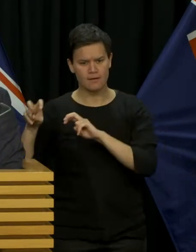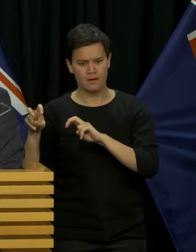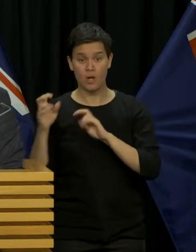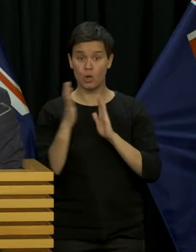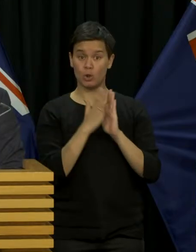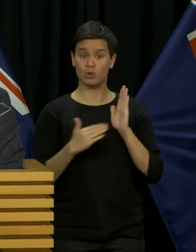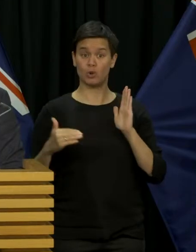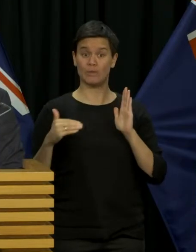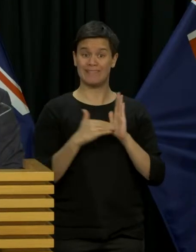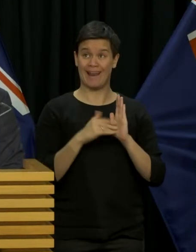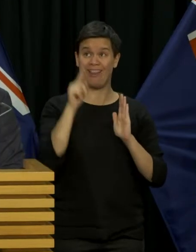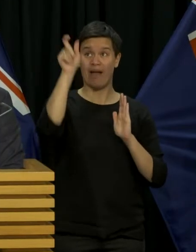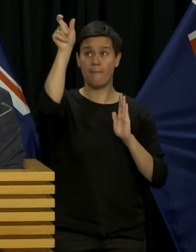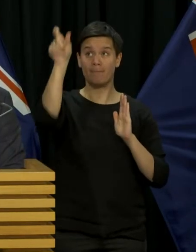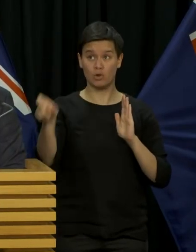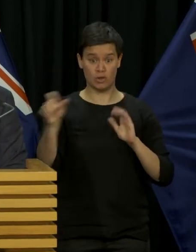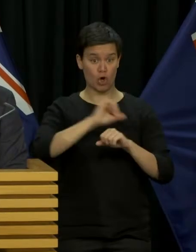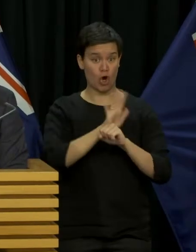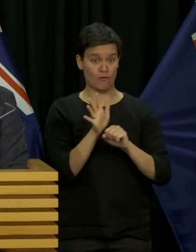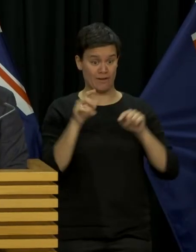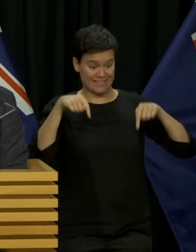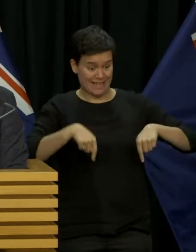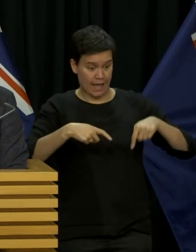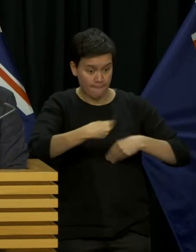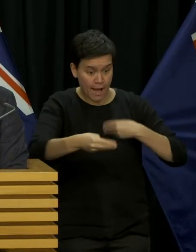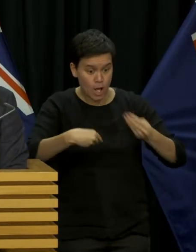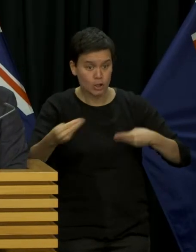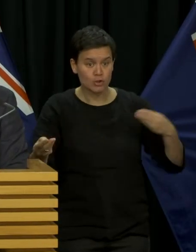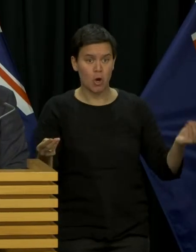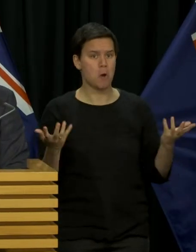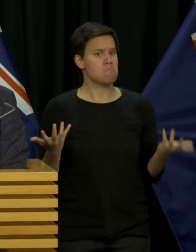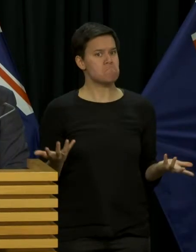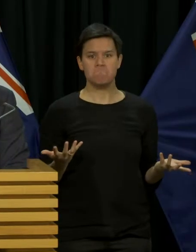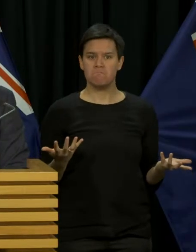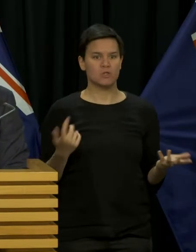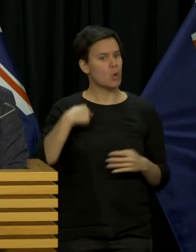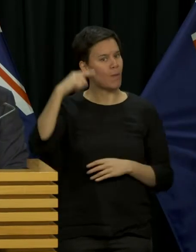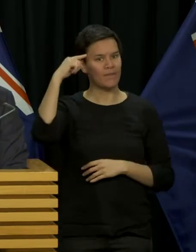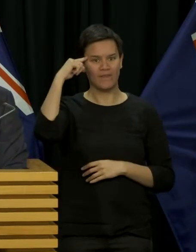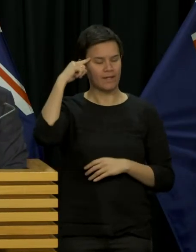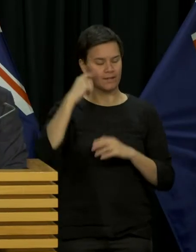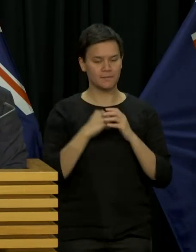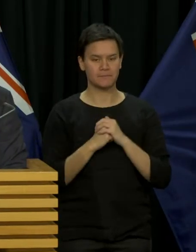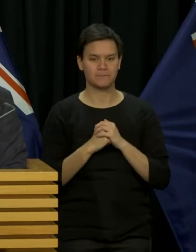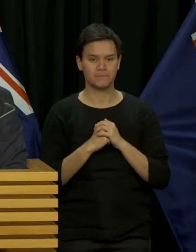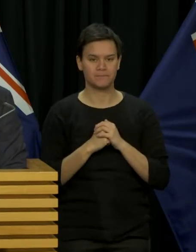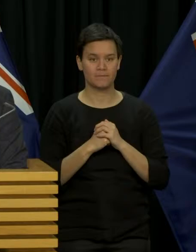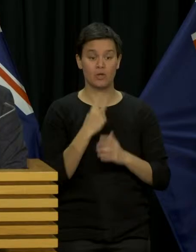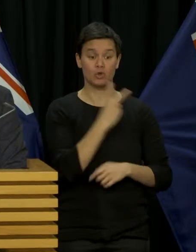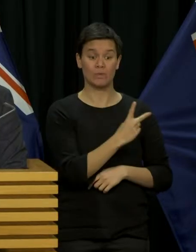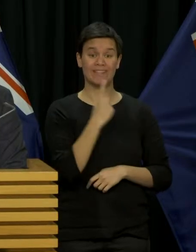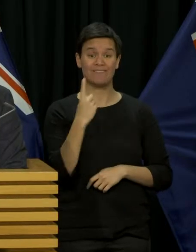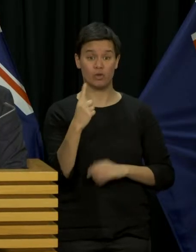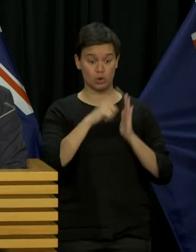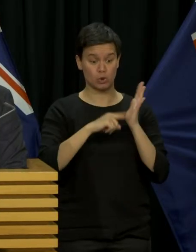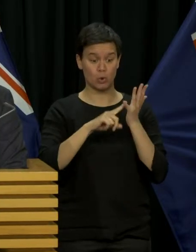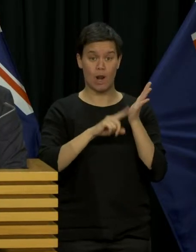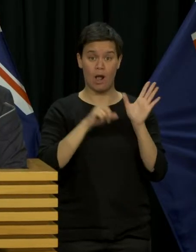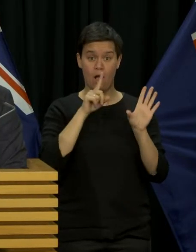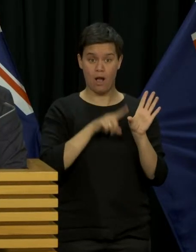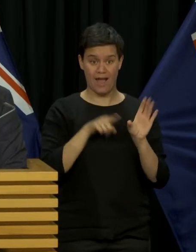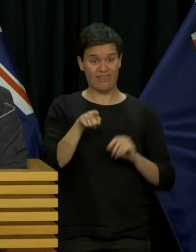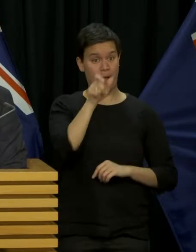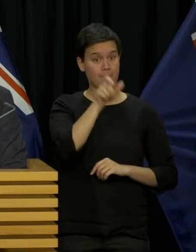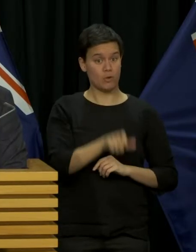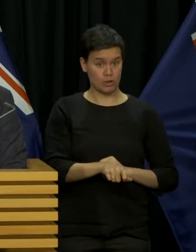Zealand that involves this case. The individual left New Zealand from Christchurch on the 21st of July and arrived in South